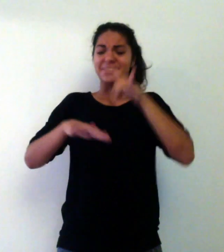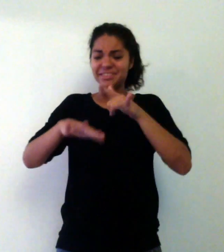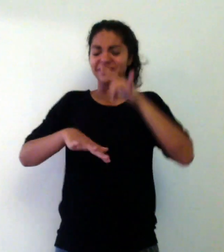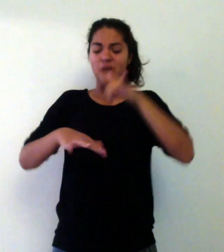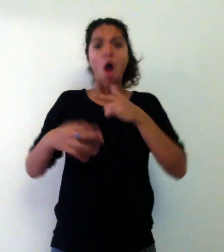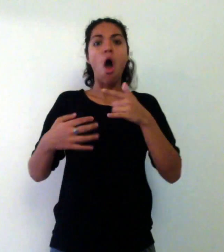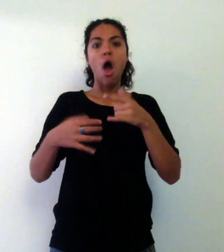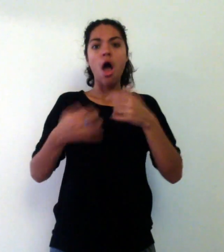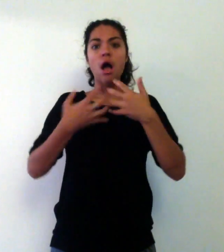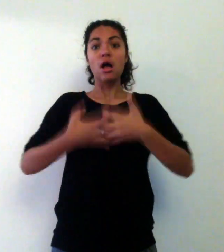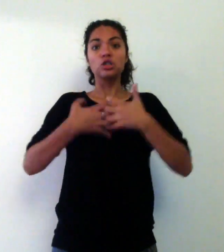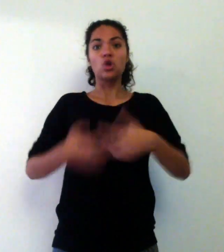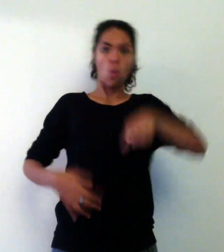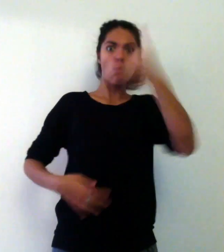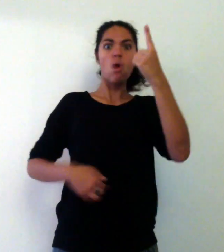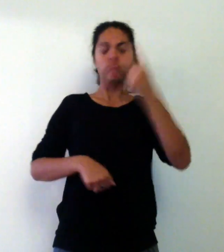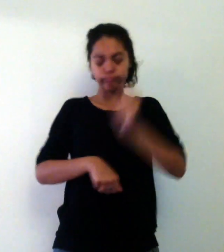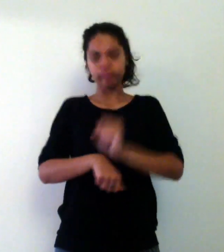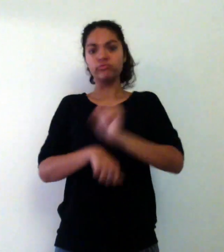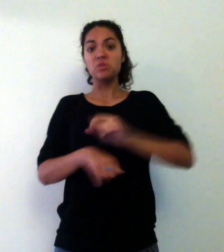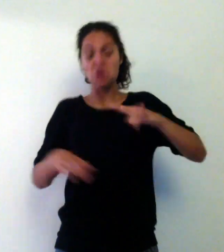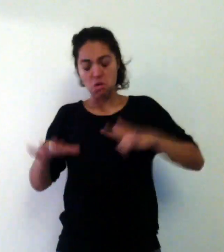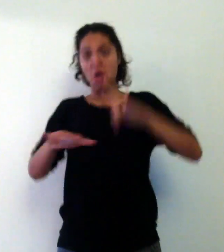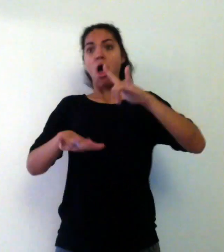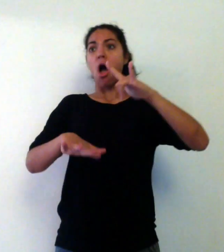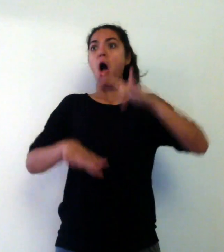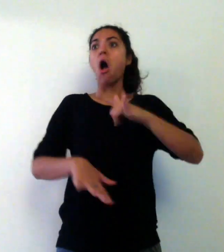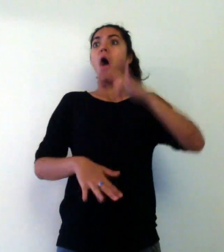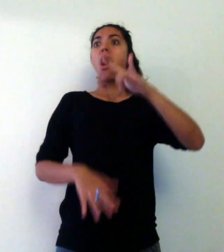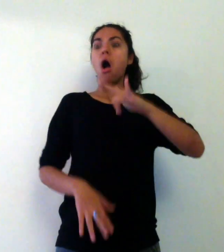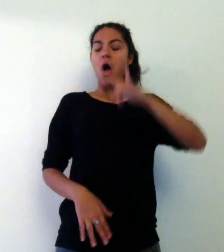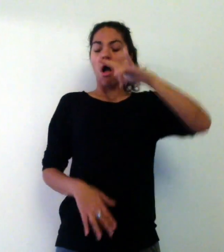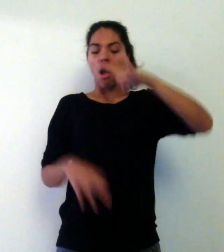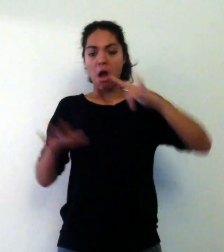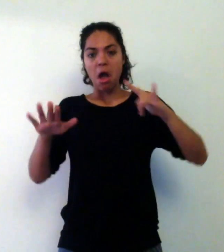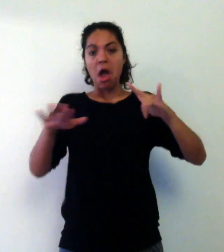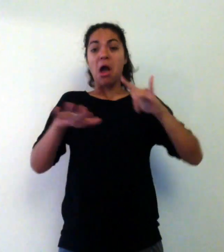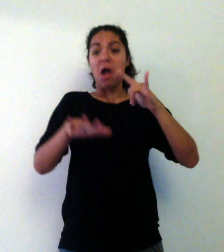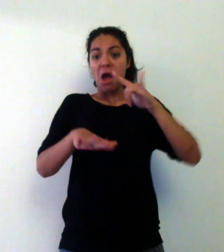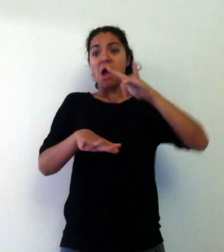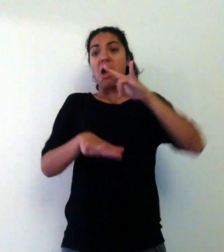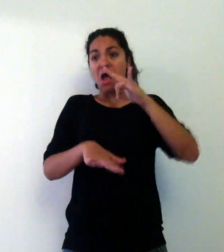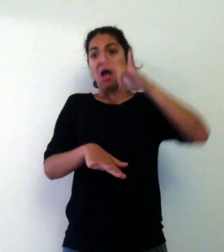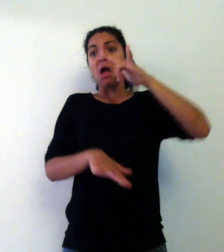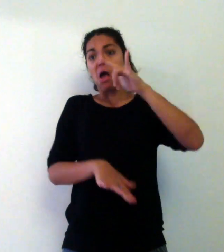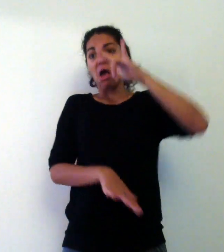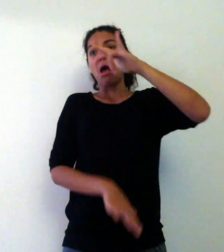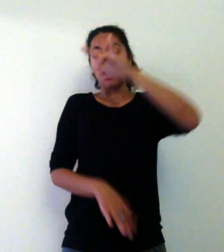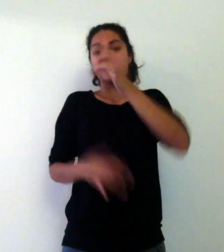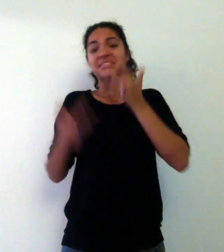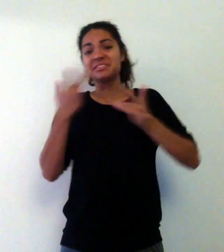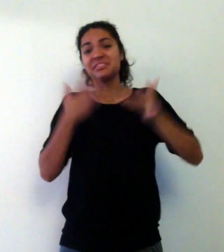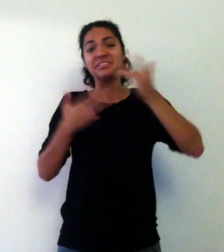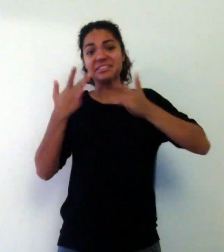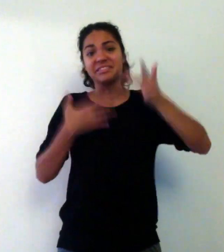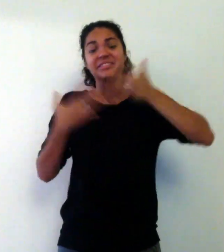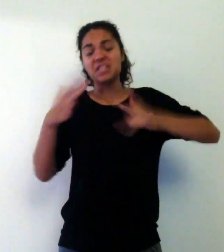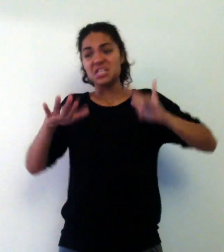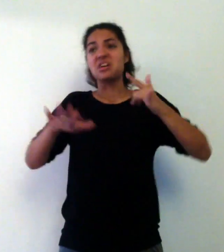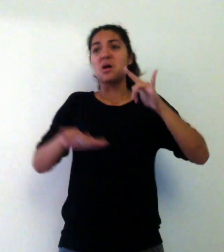was revived, and he was able to limp that aircraft a little higher, and a little higher, and limped it back